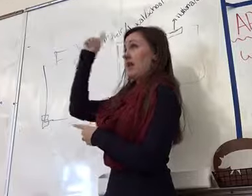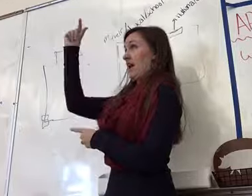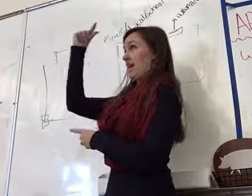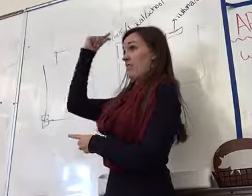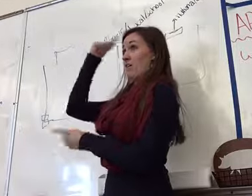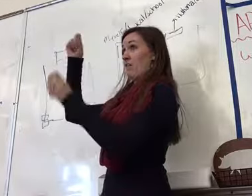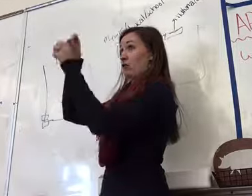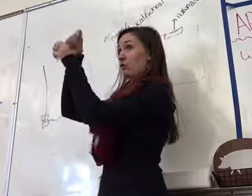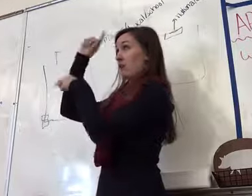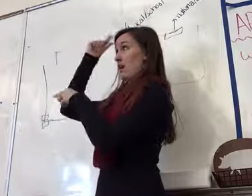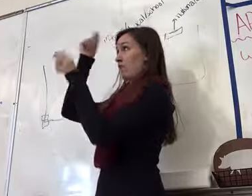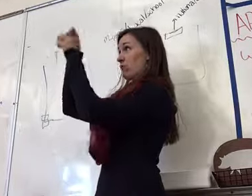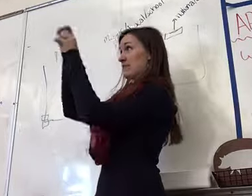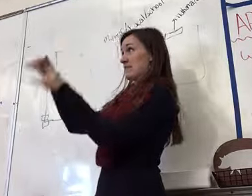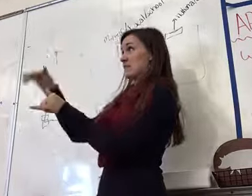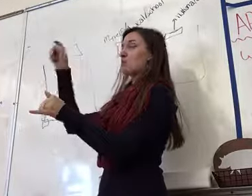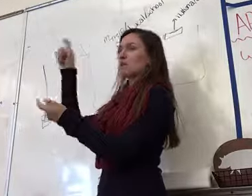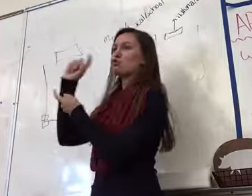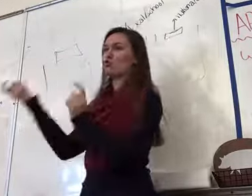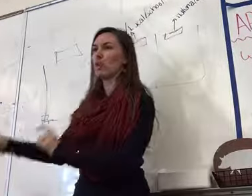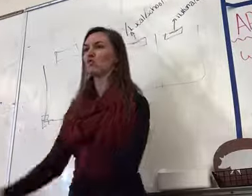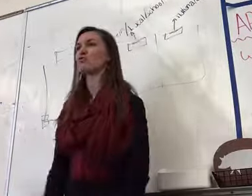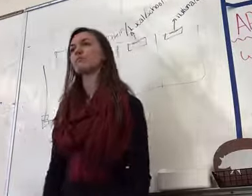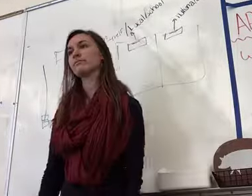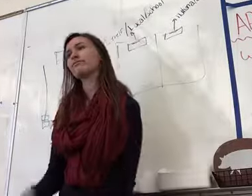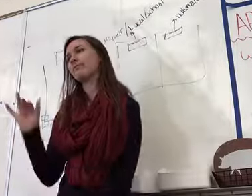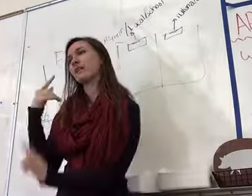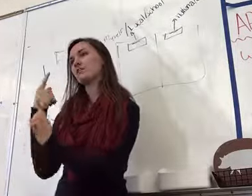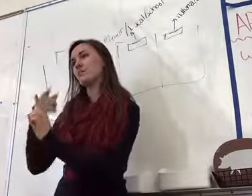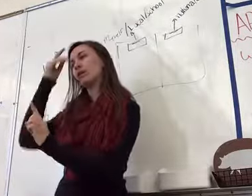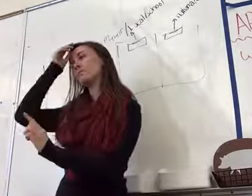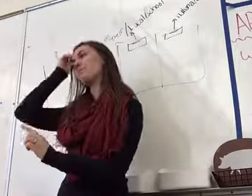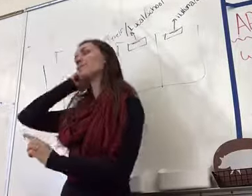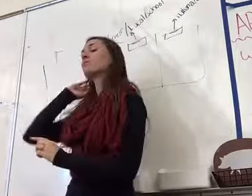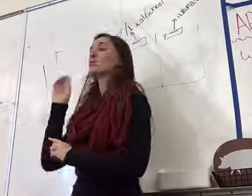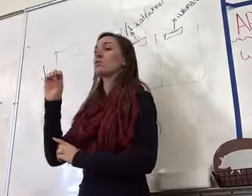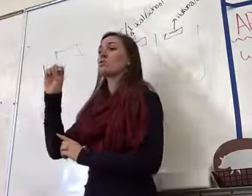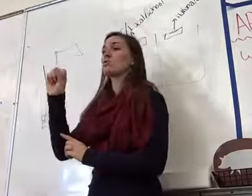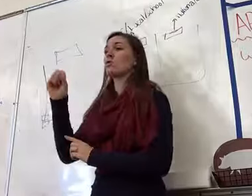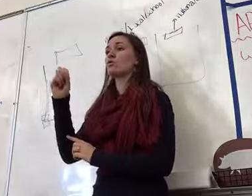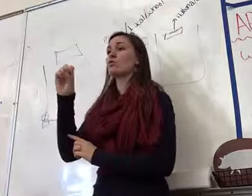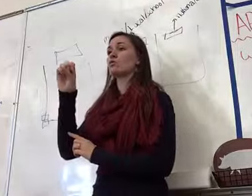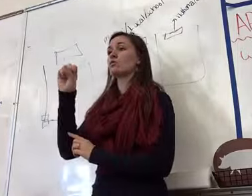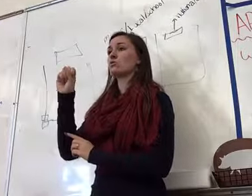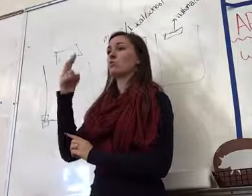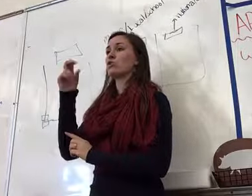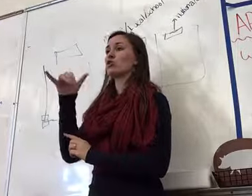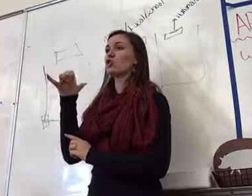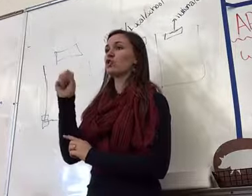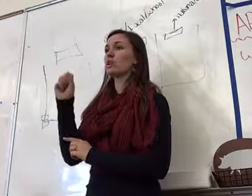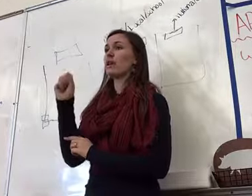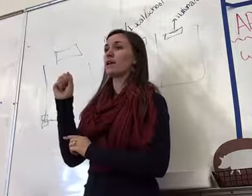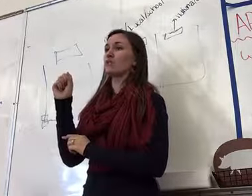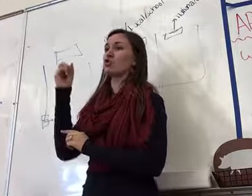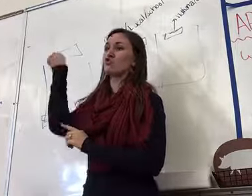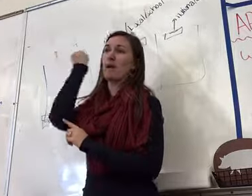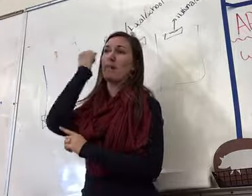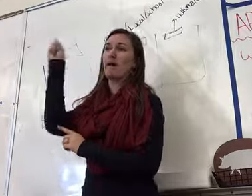Oh, and there's Shays Rebellion too. Shays Rebellion, again, really popular example of why the articles needed to go away and also why we needed a